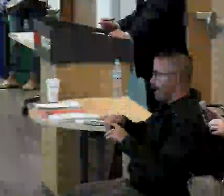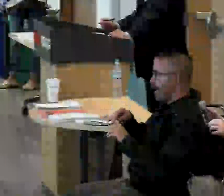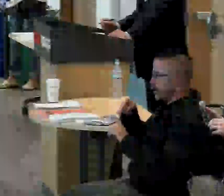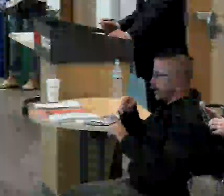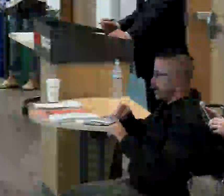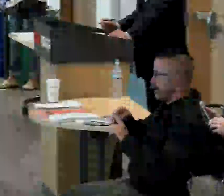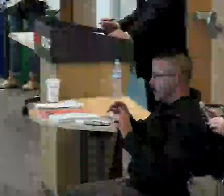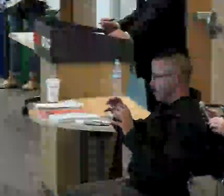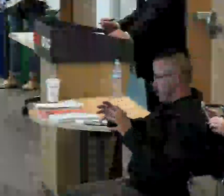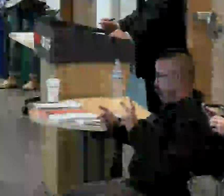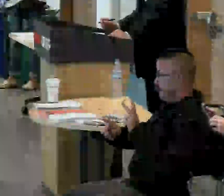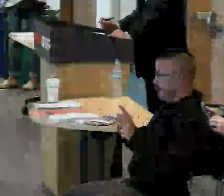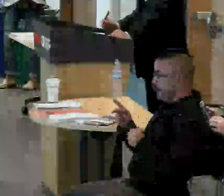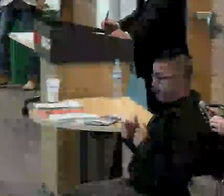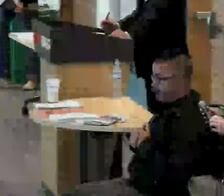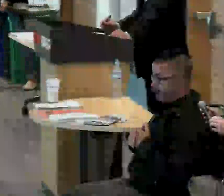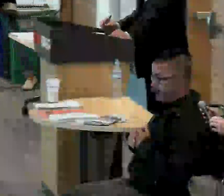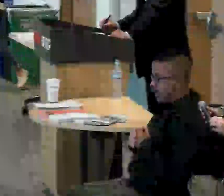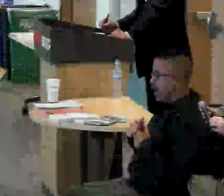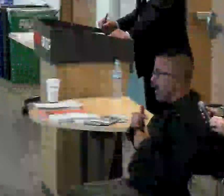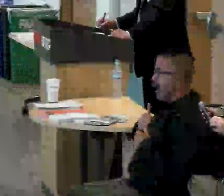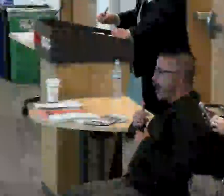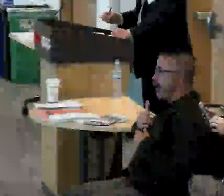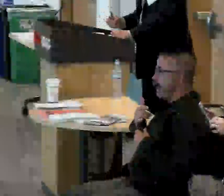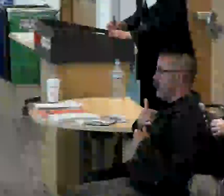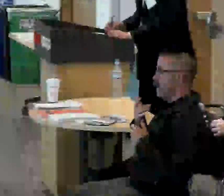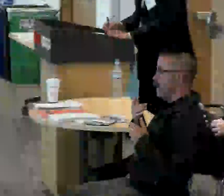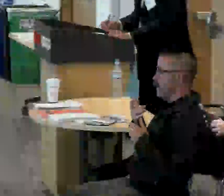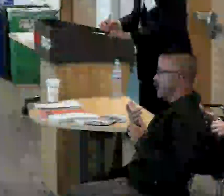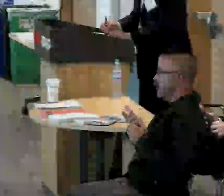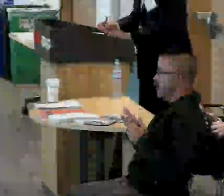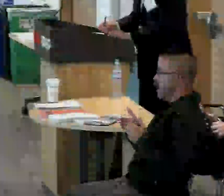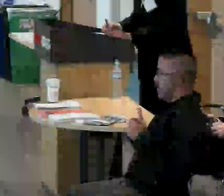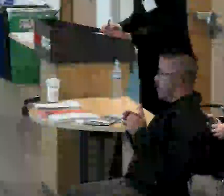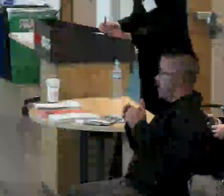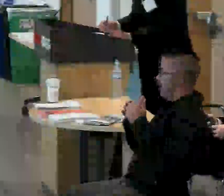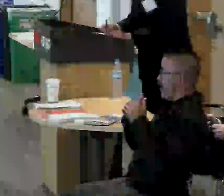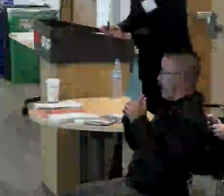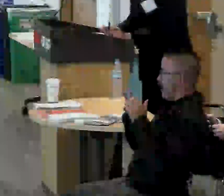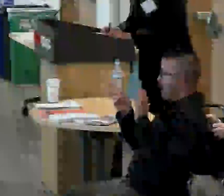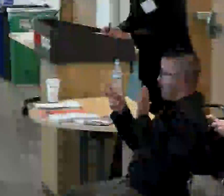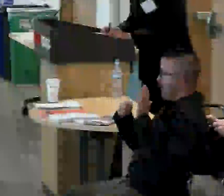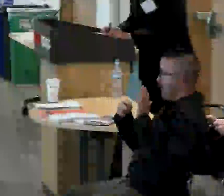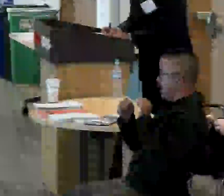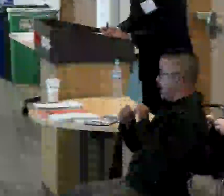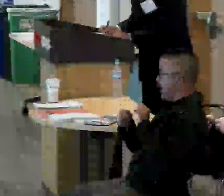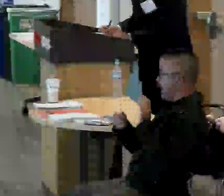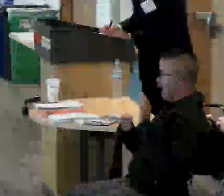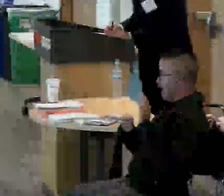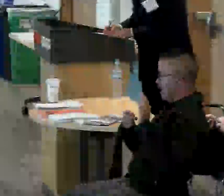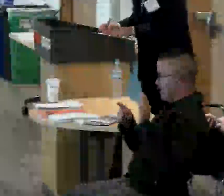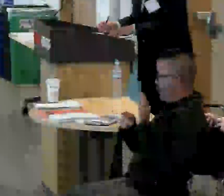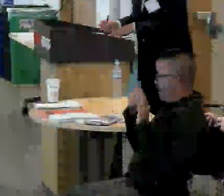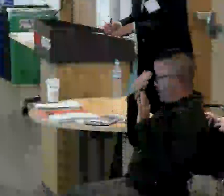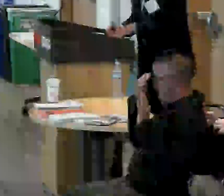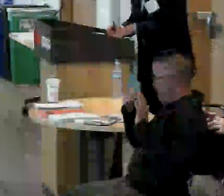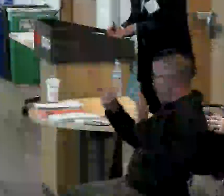segment. So I think raising the visibility so that people know that there is